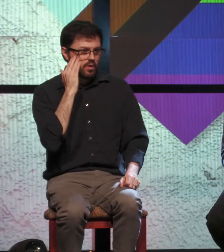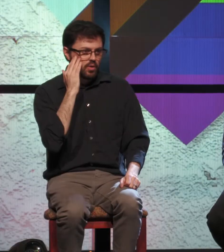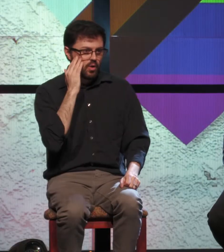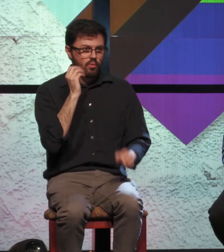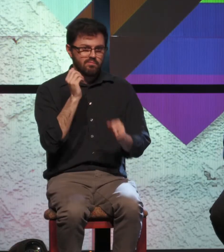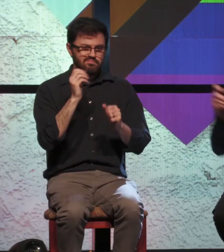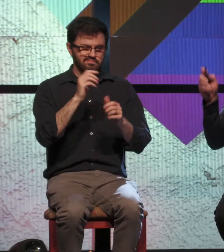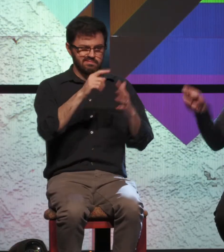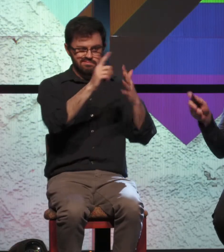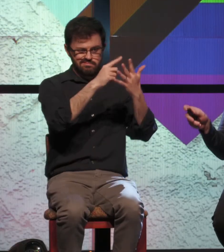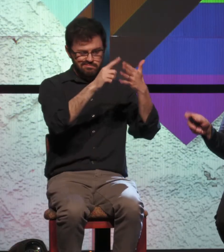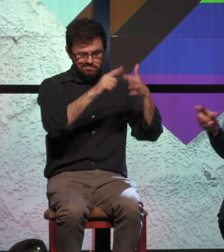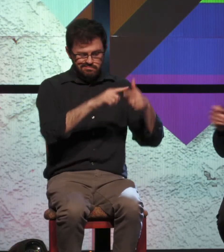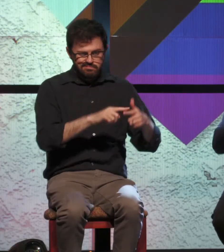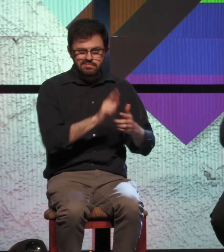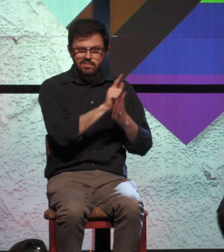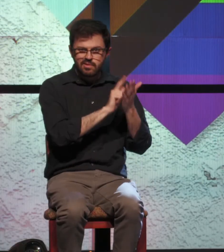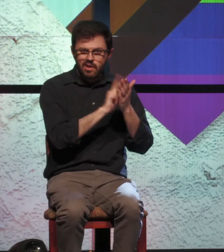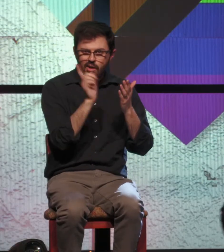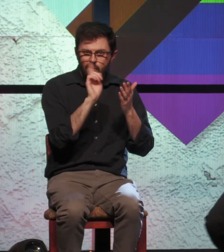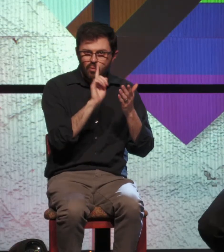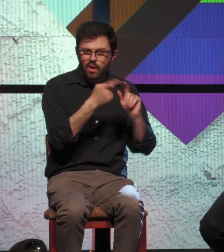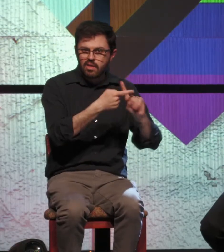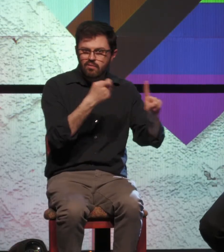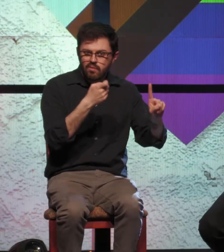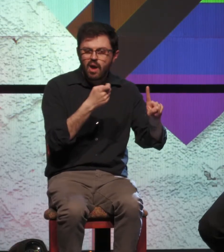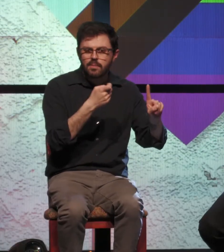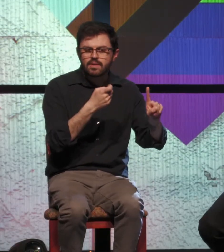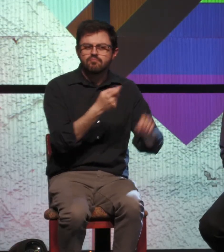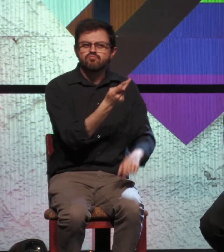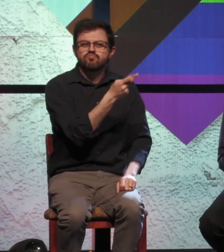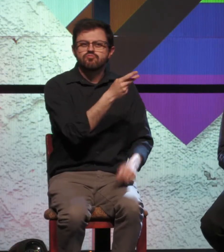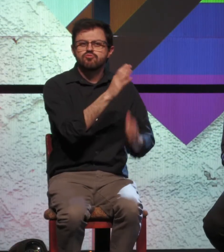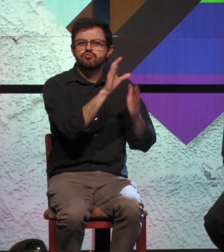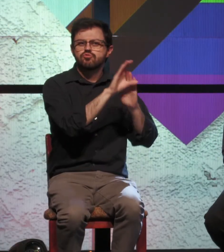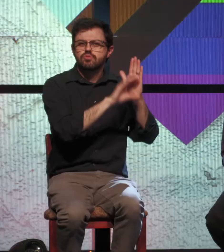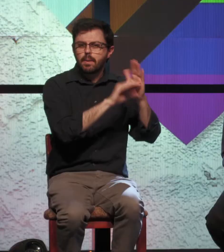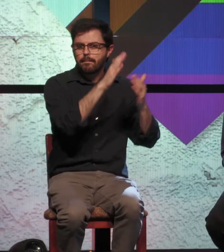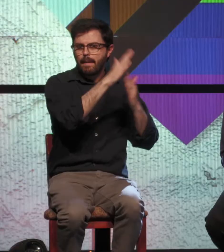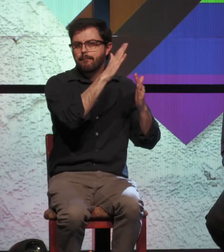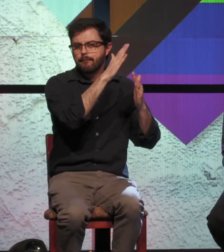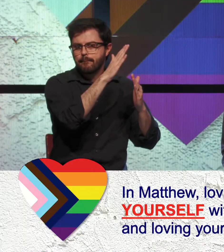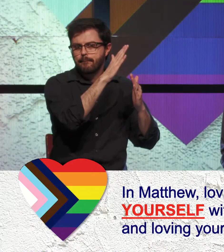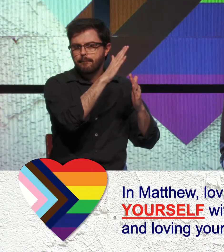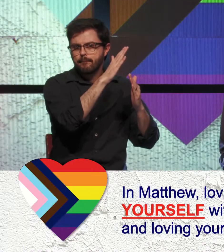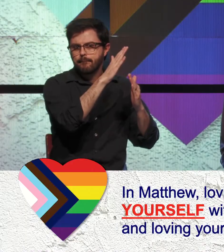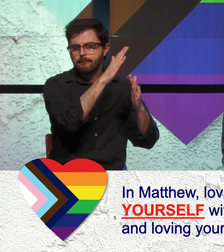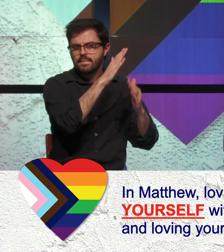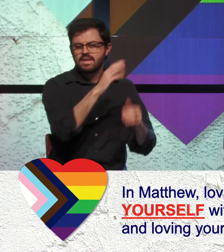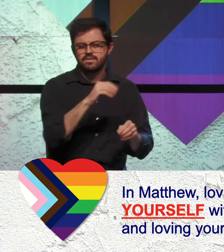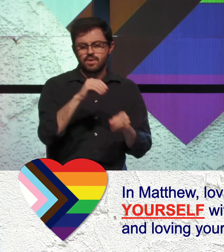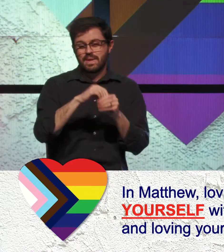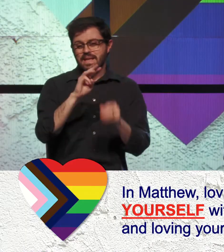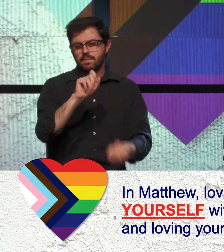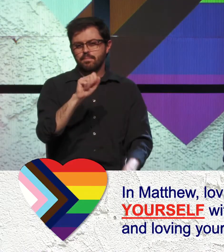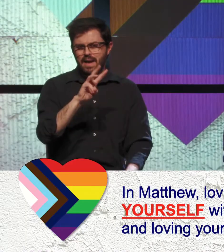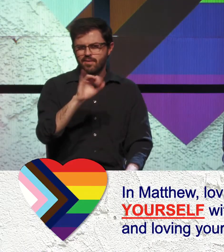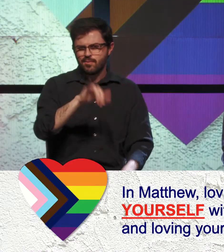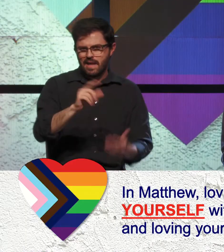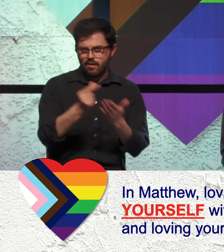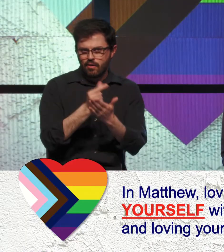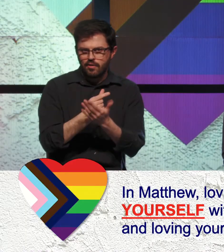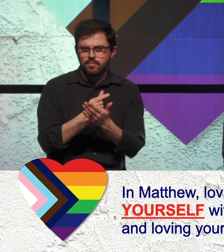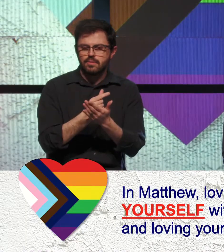of love your neighbor. So in Matthew, right, I'm looking specifically at this little exchange in Matthew. In Matthew, loving God means